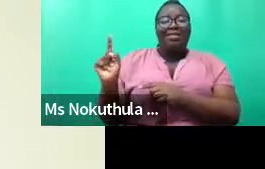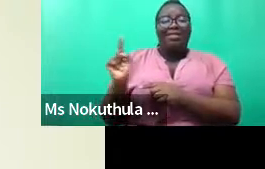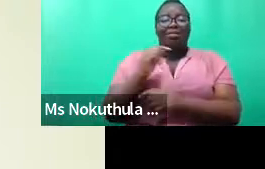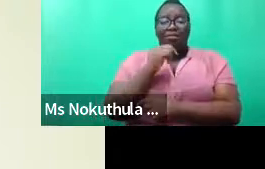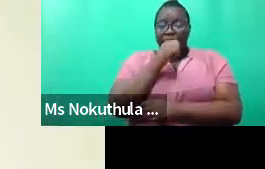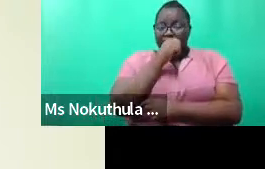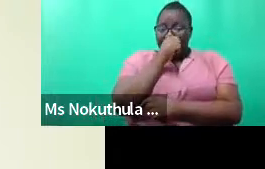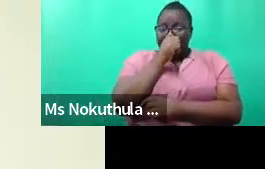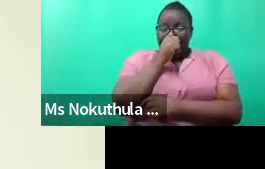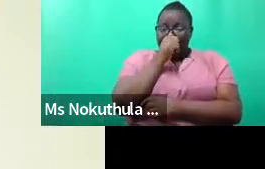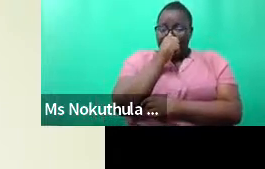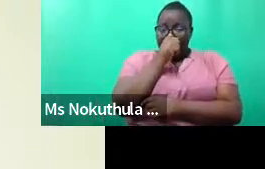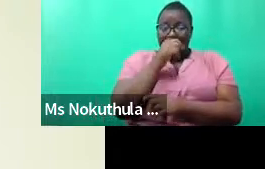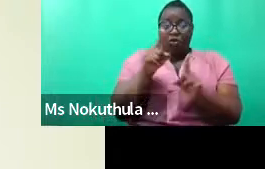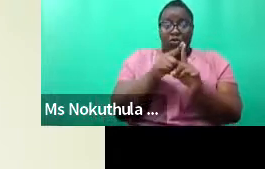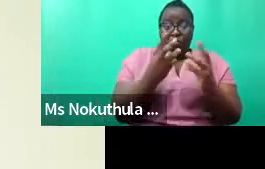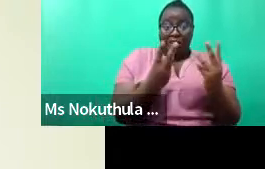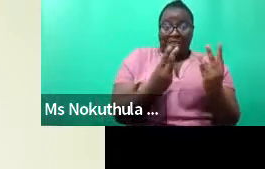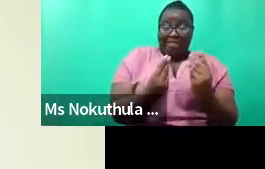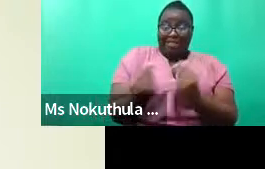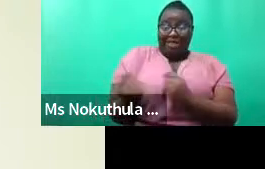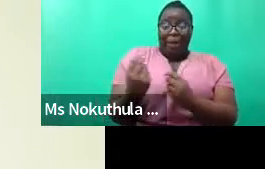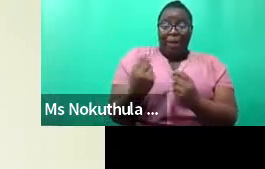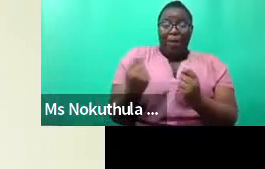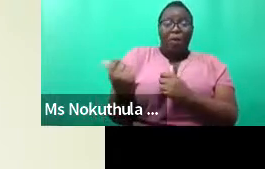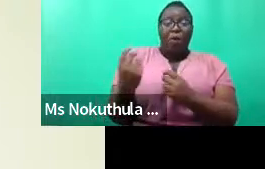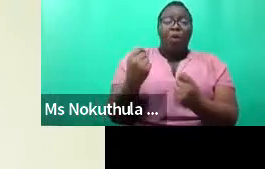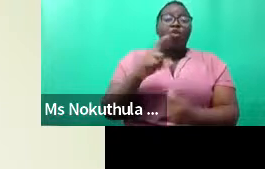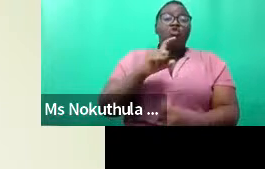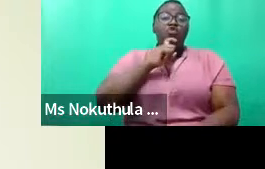the sample was recruited through snowballing.